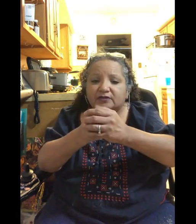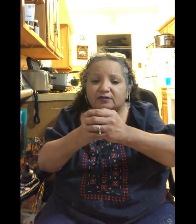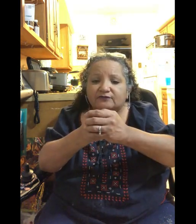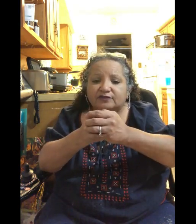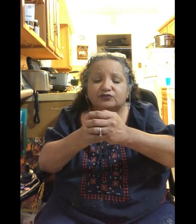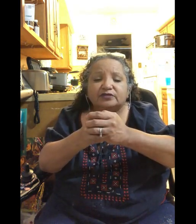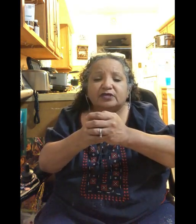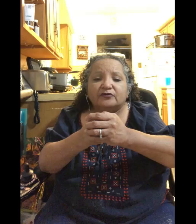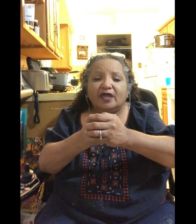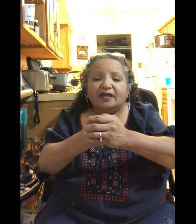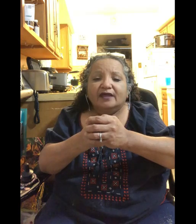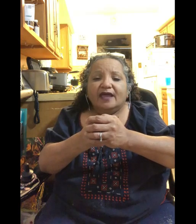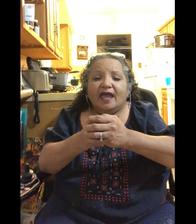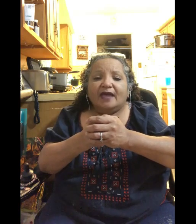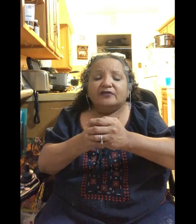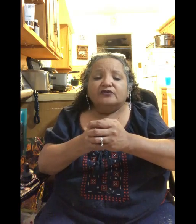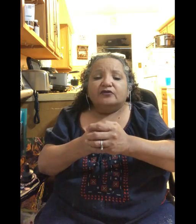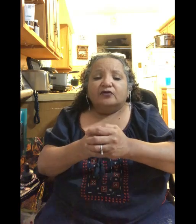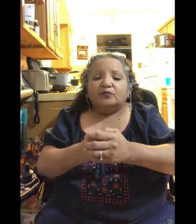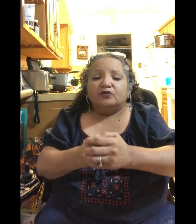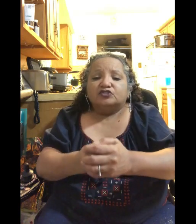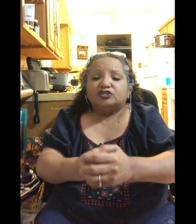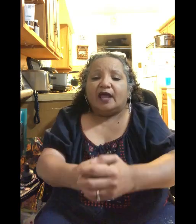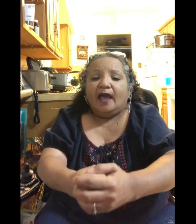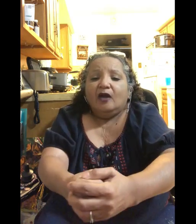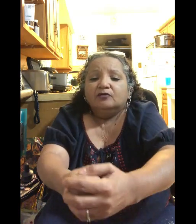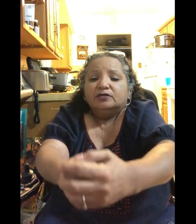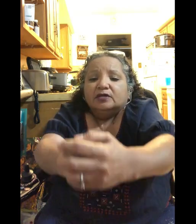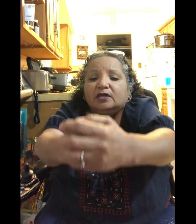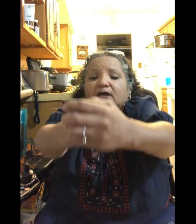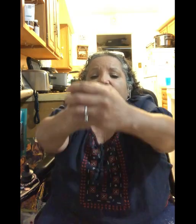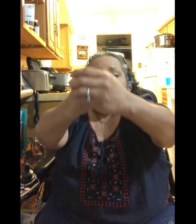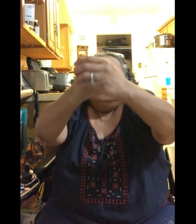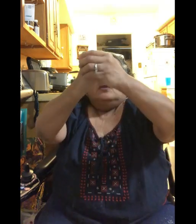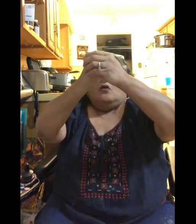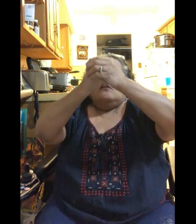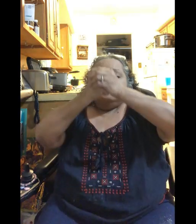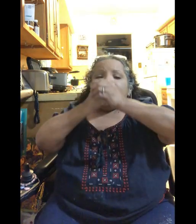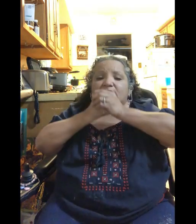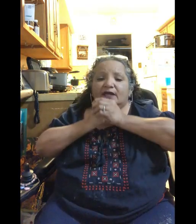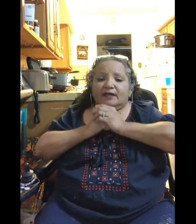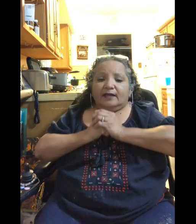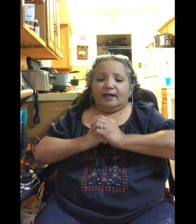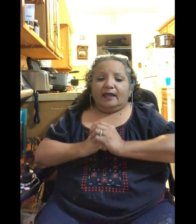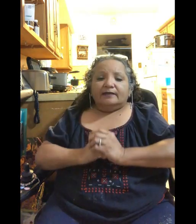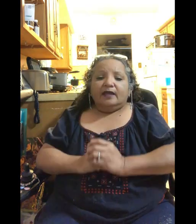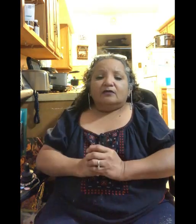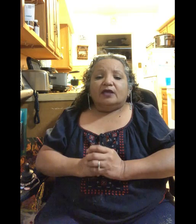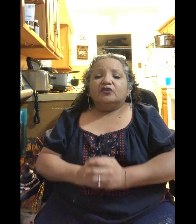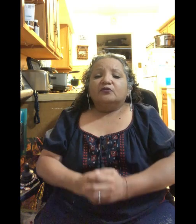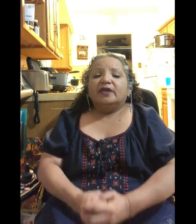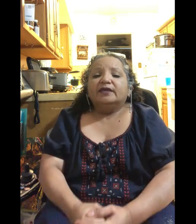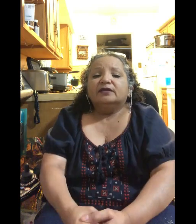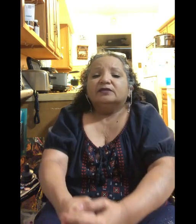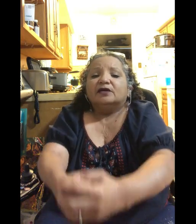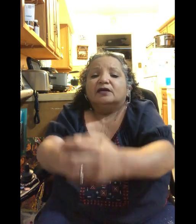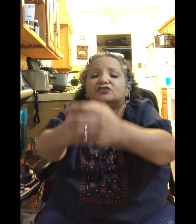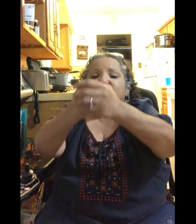the fist with the other hand, and then you're going to push it out, up and over, and down, like you're making